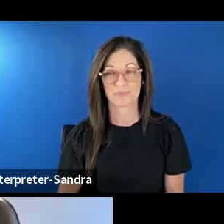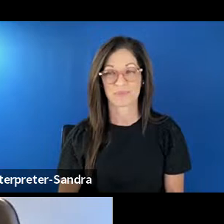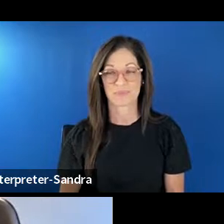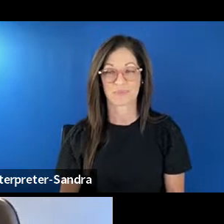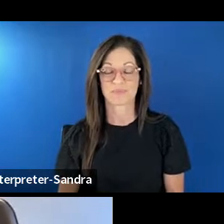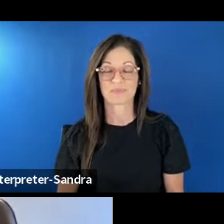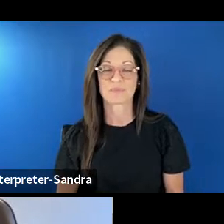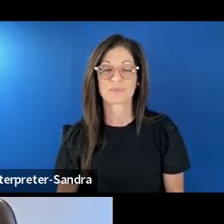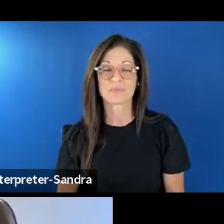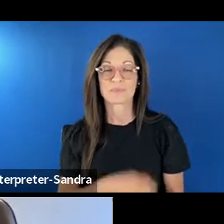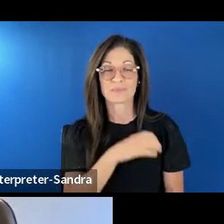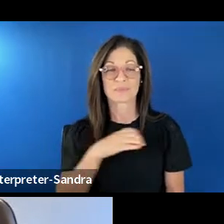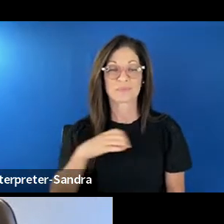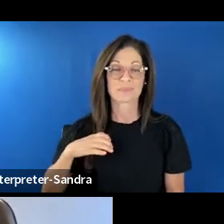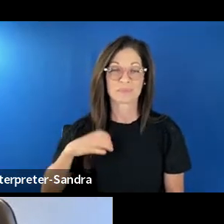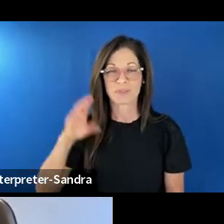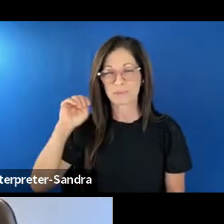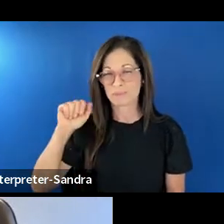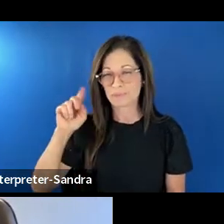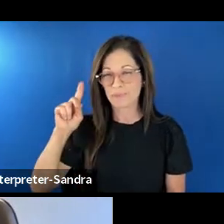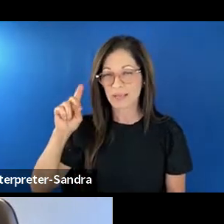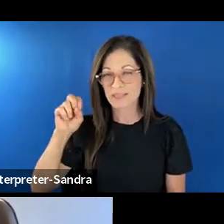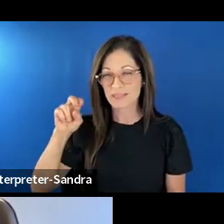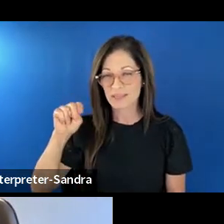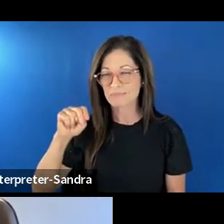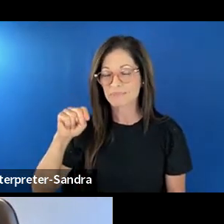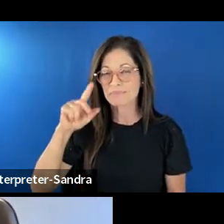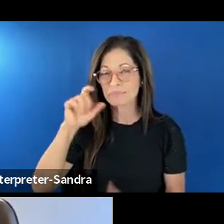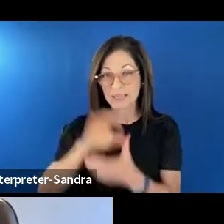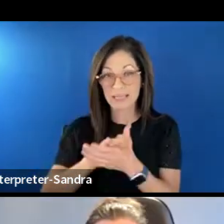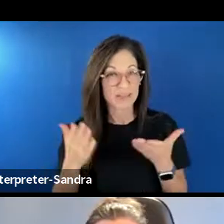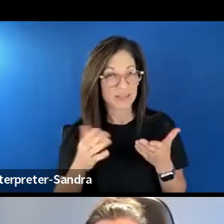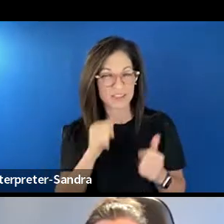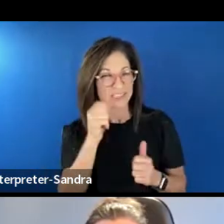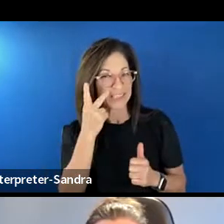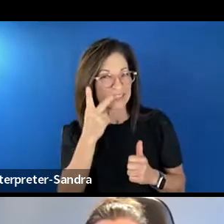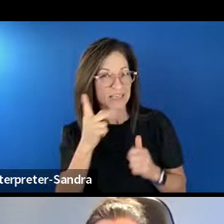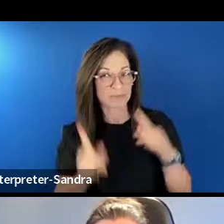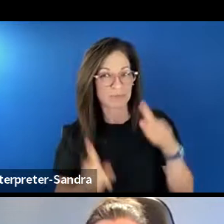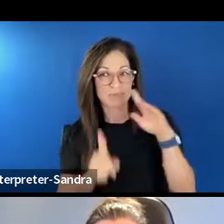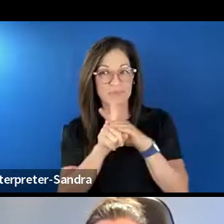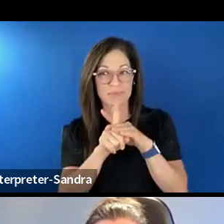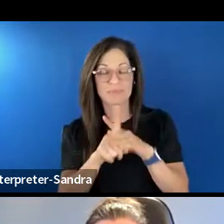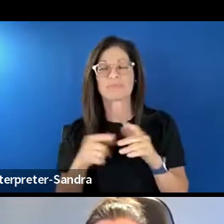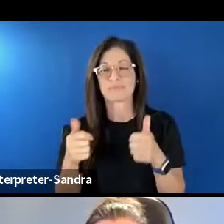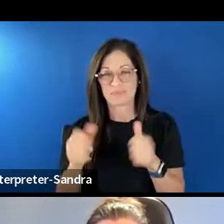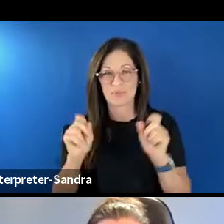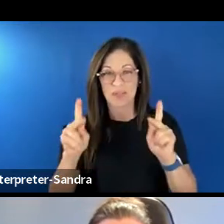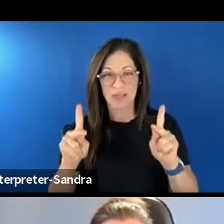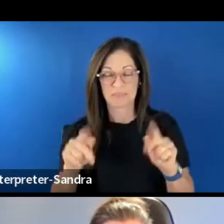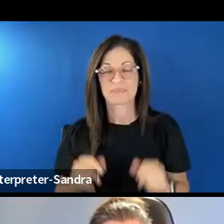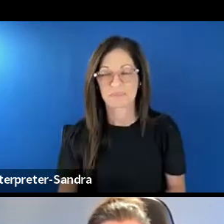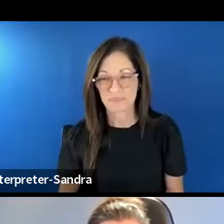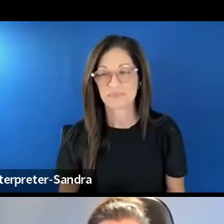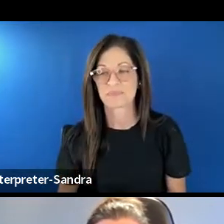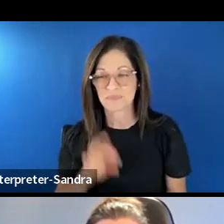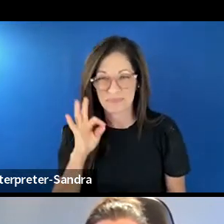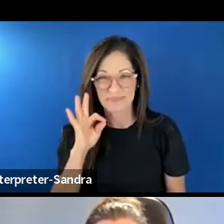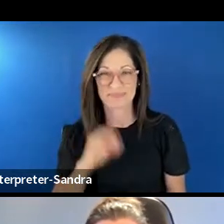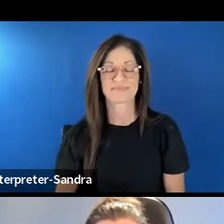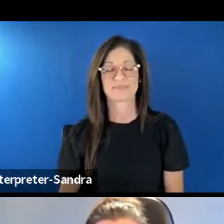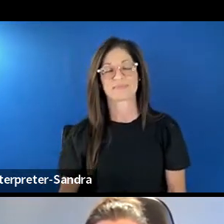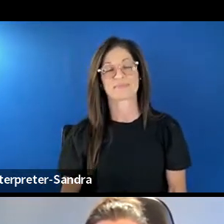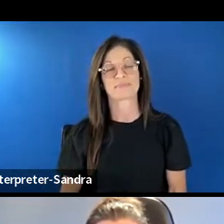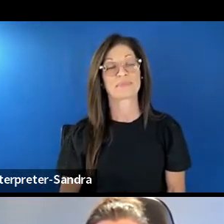Here. Commissioner Matson, I believe, is here. I just didn't see him pop up for the roll call. Okay, yeah, he is here. Great.